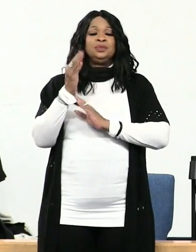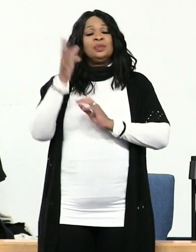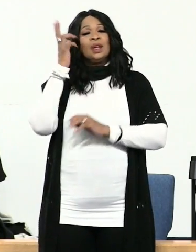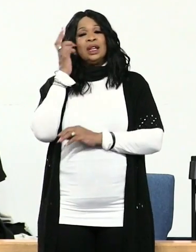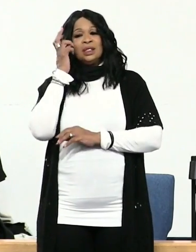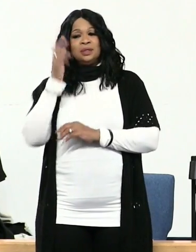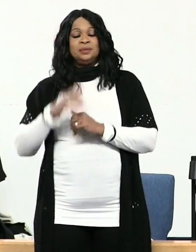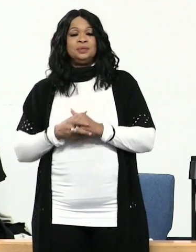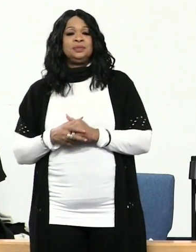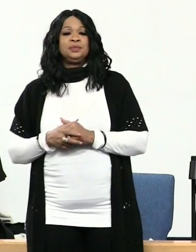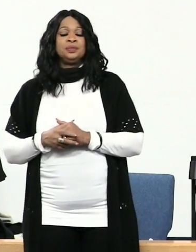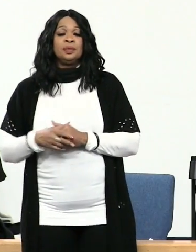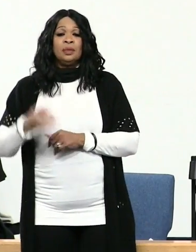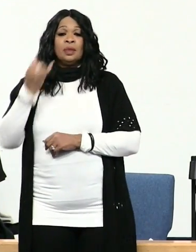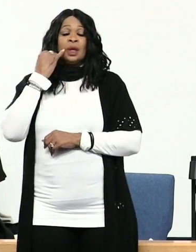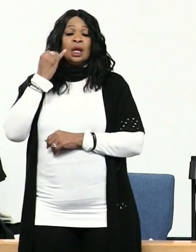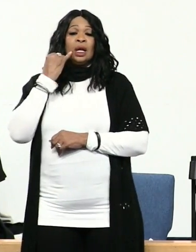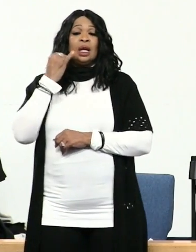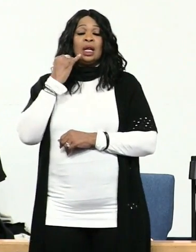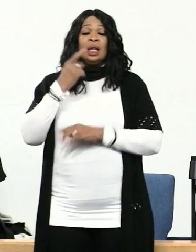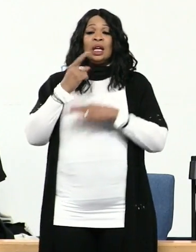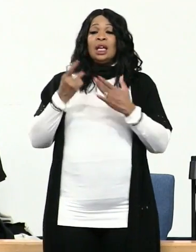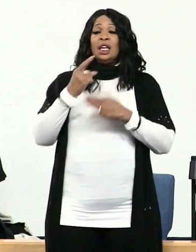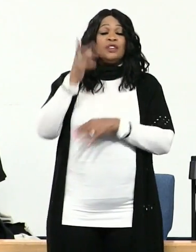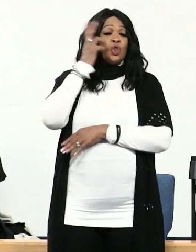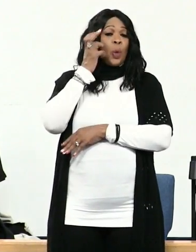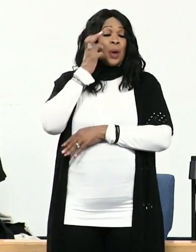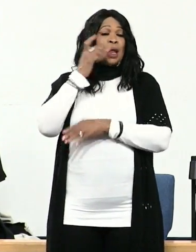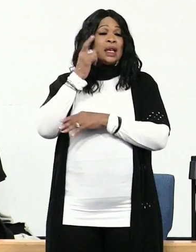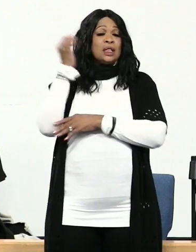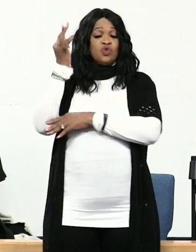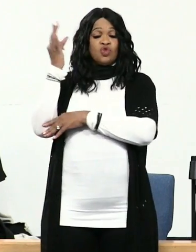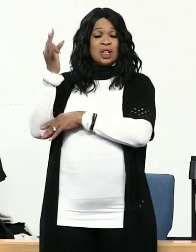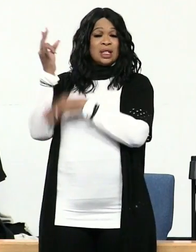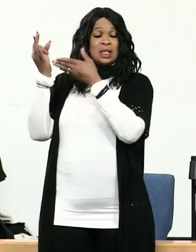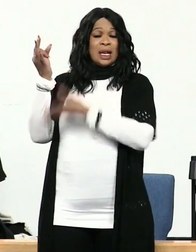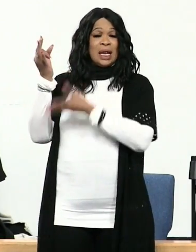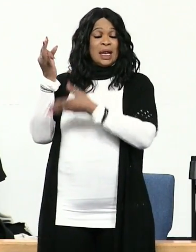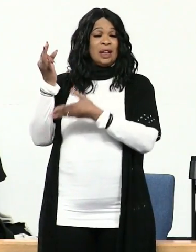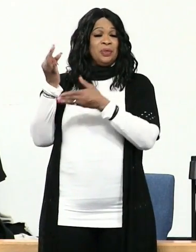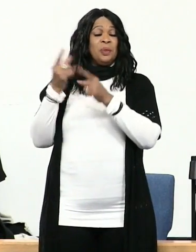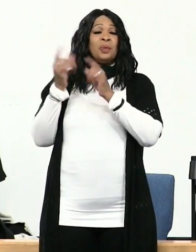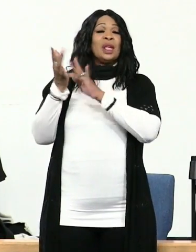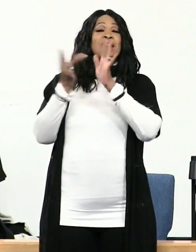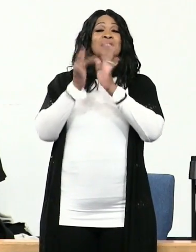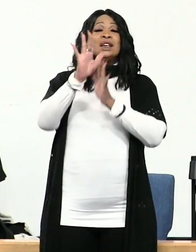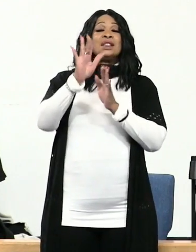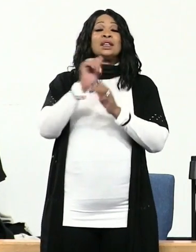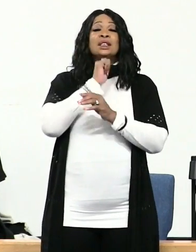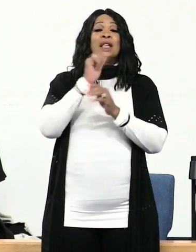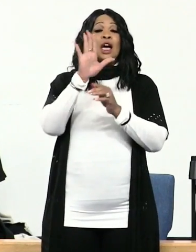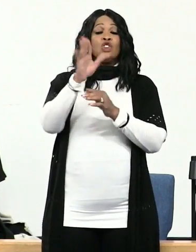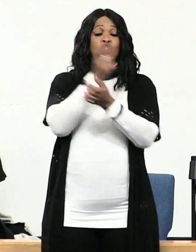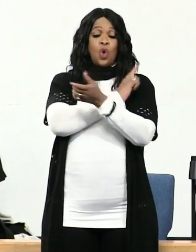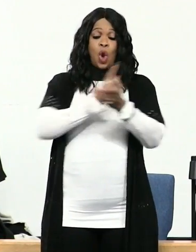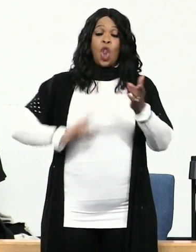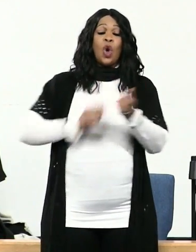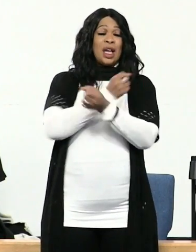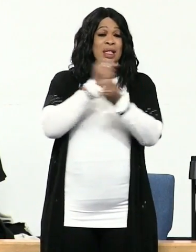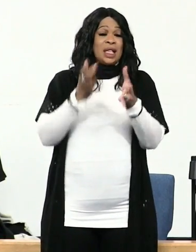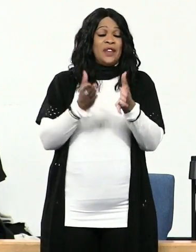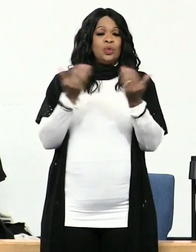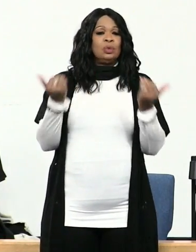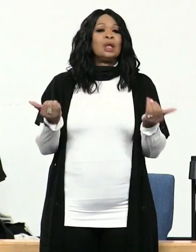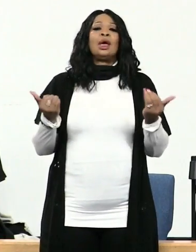listen, if you've been listening to this sermon and Jesus is not your Lord and Savior, today